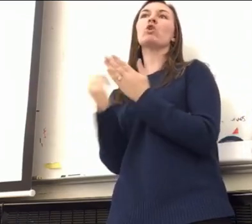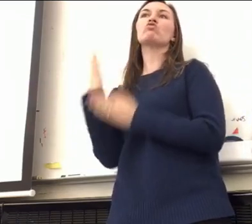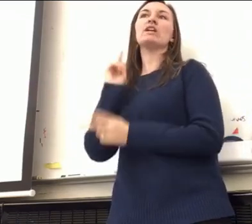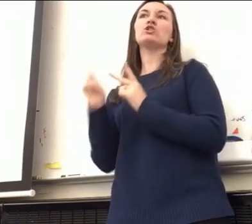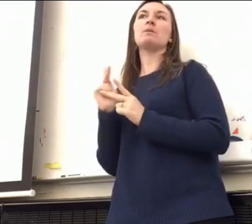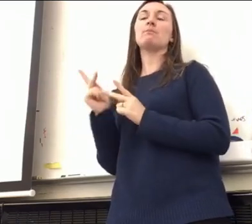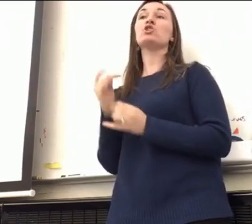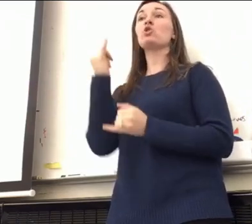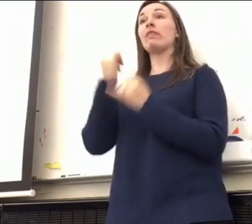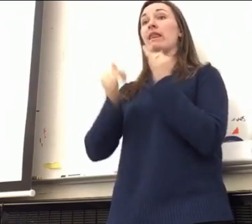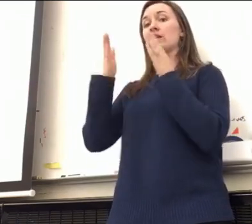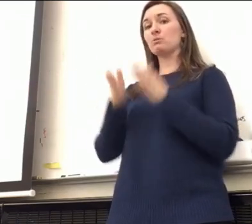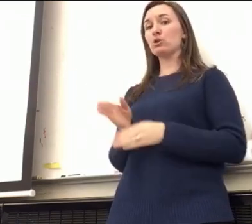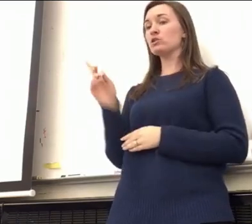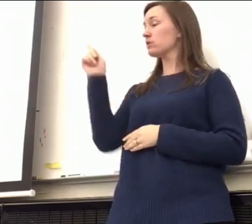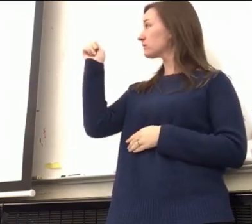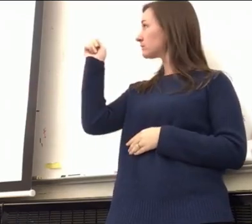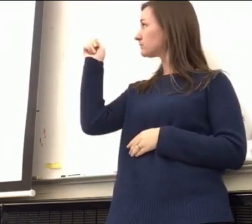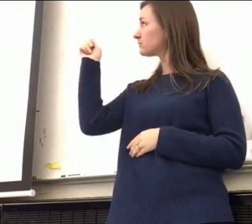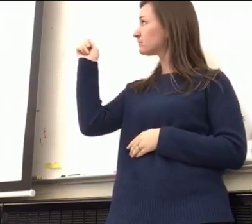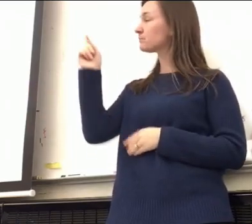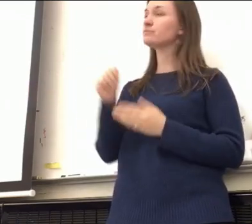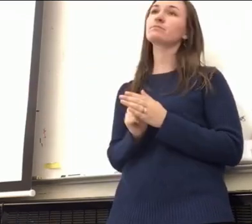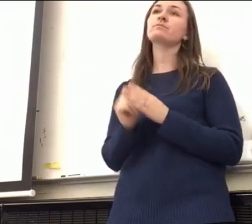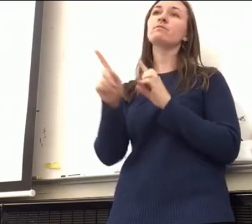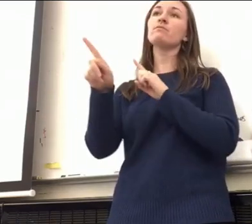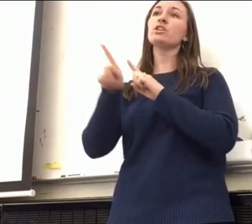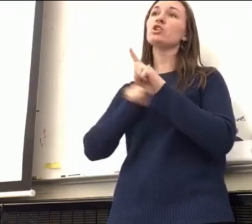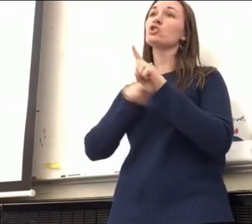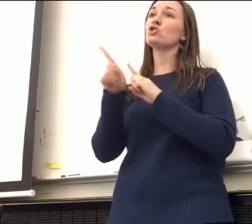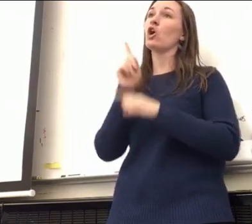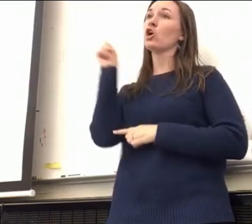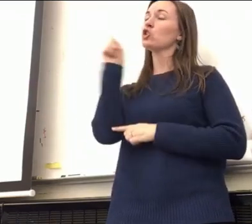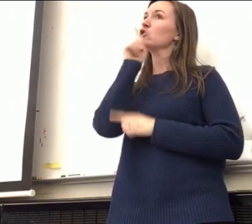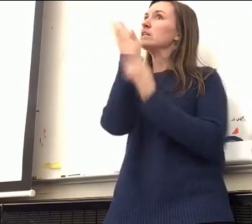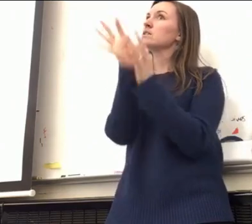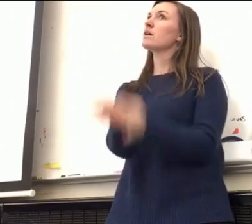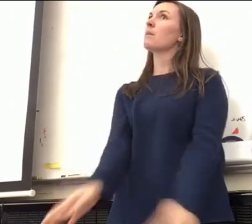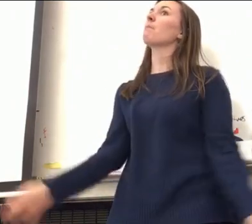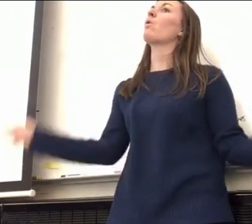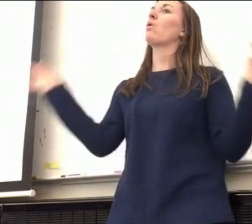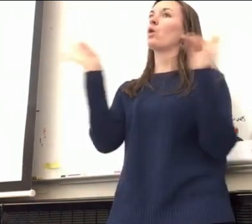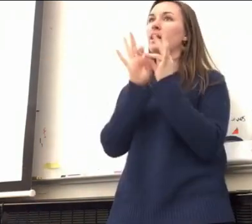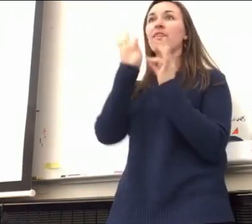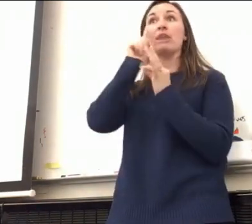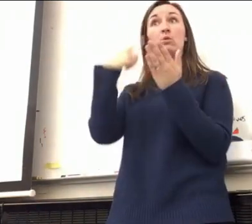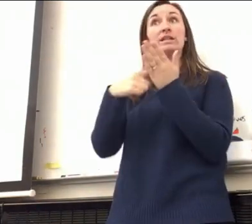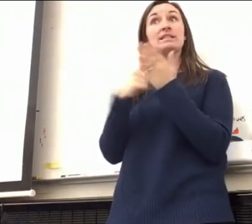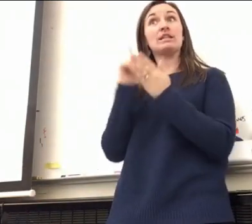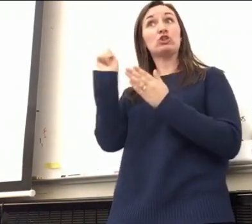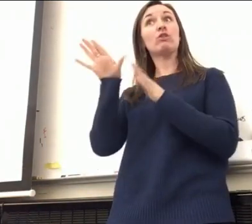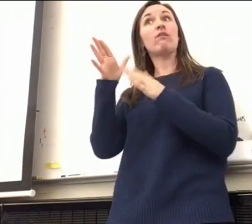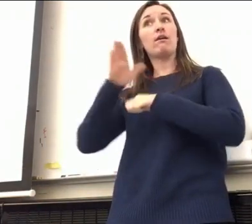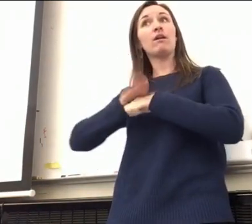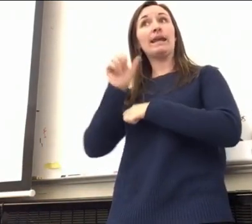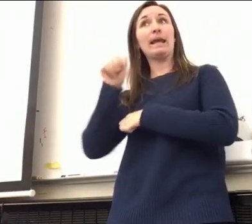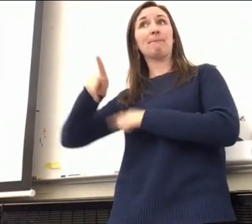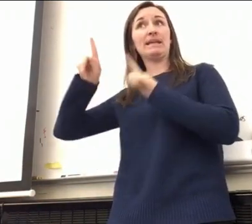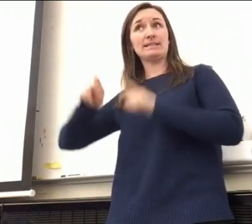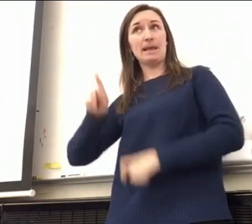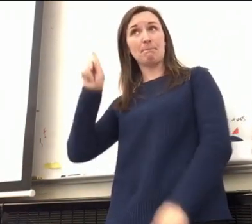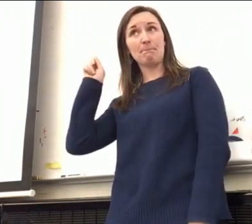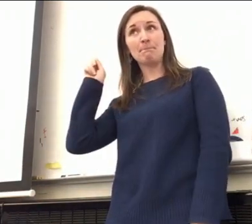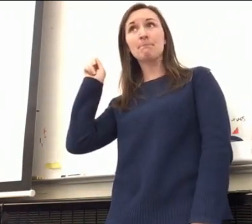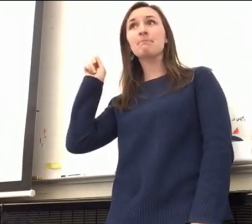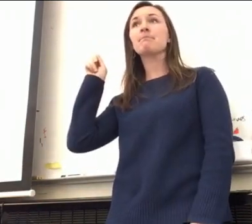is Dorothea Dix. You need to star her, and she is very, very important. They talk about her a ton on the AP exam.